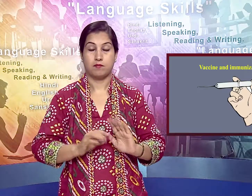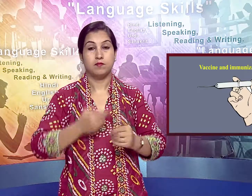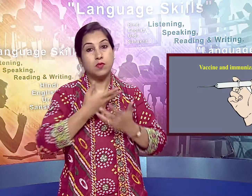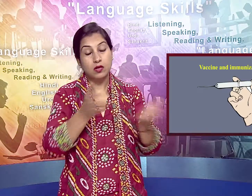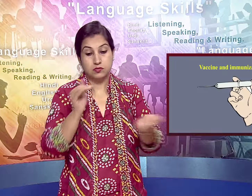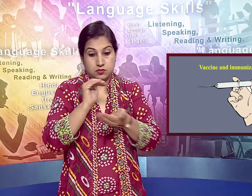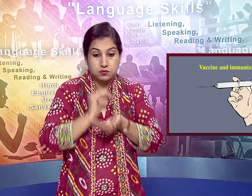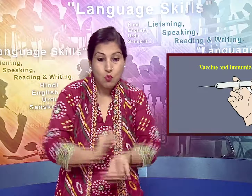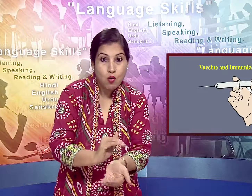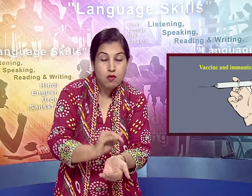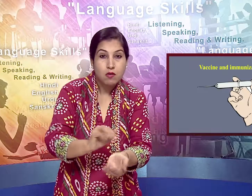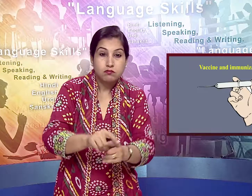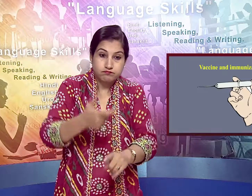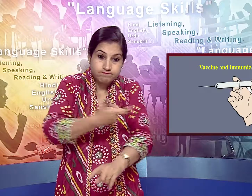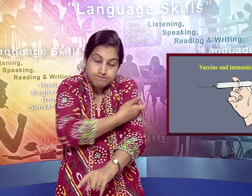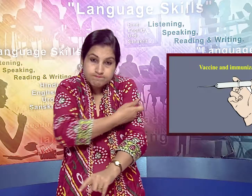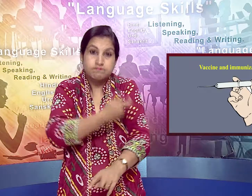population, particularly the children.